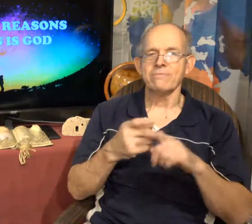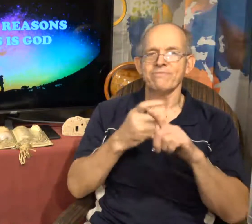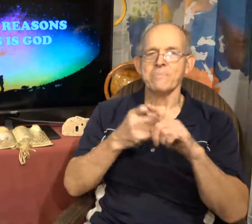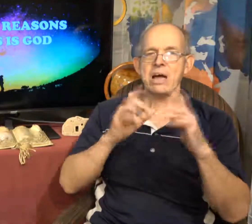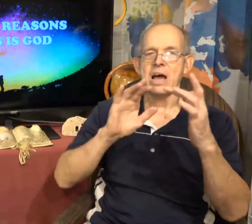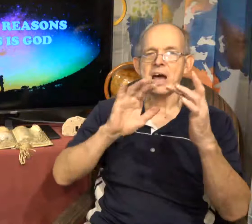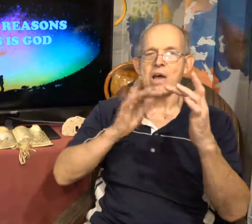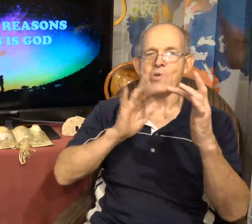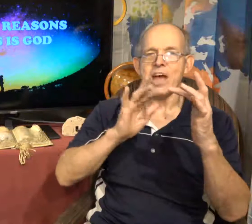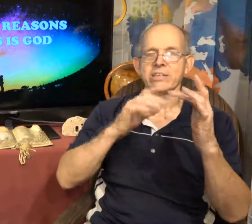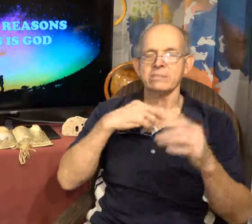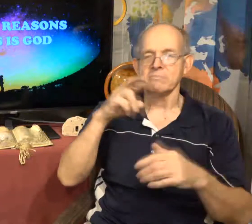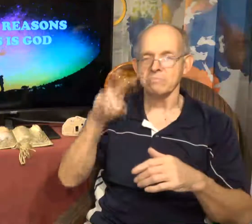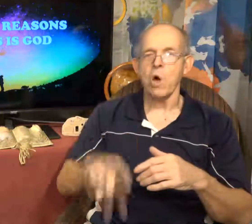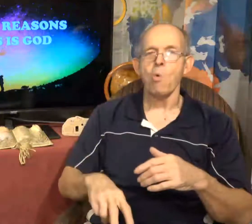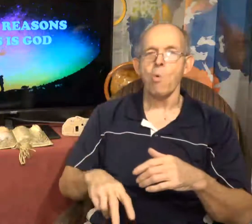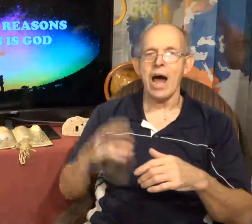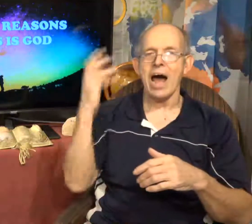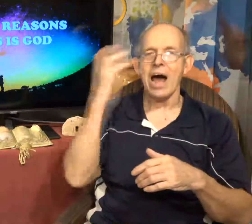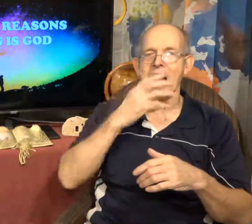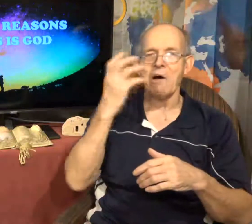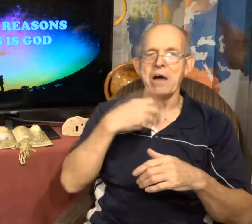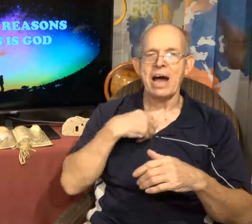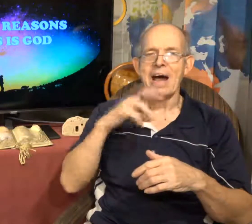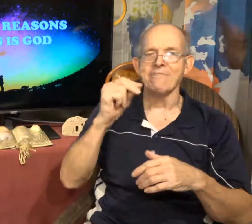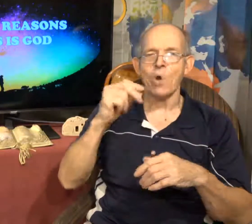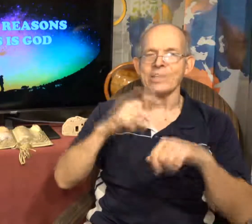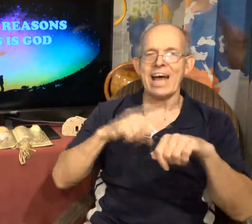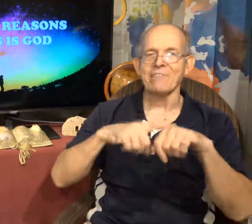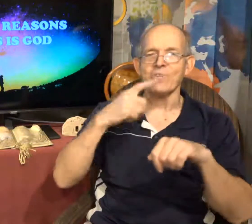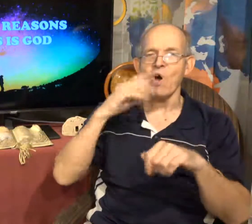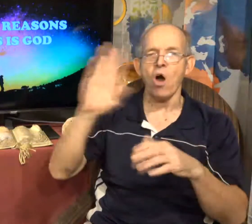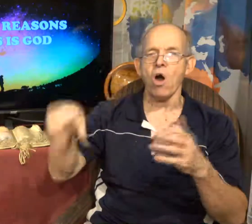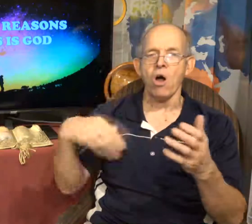from internet. Wow, I have no time for all.